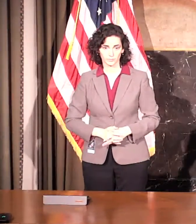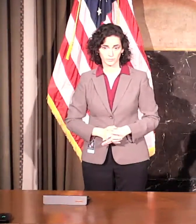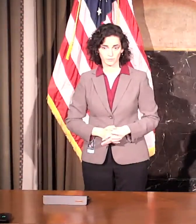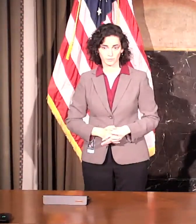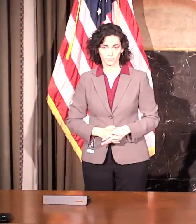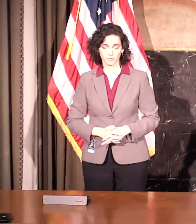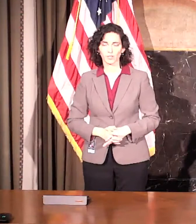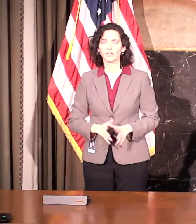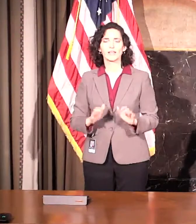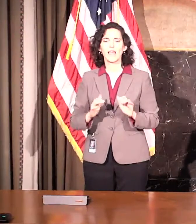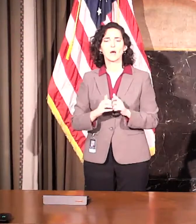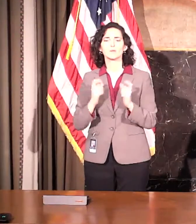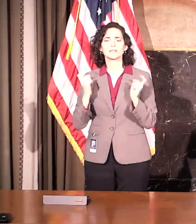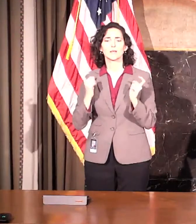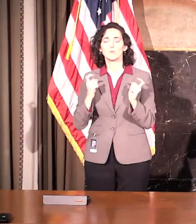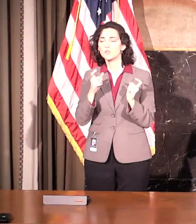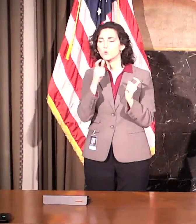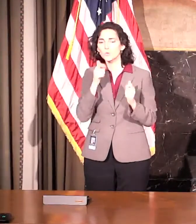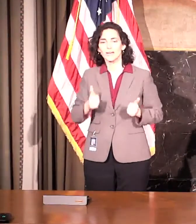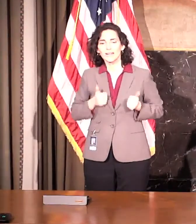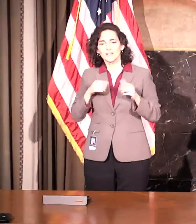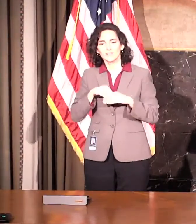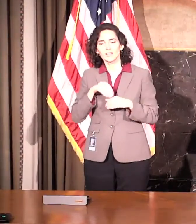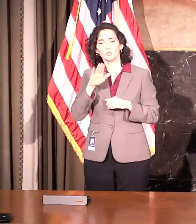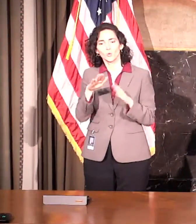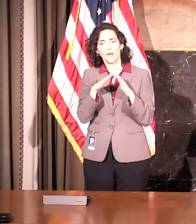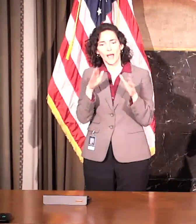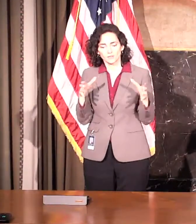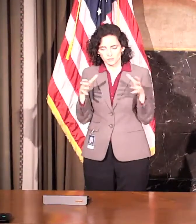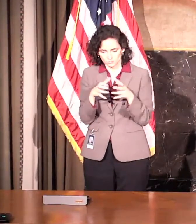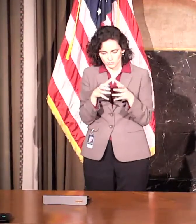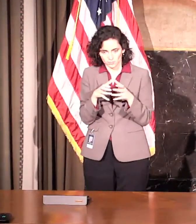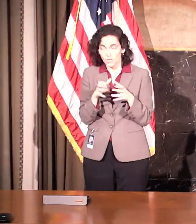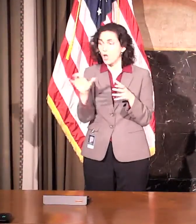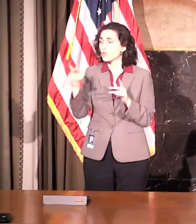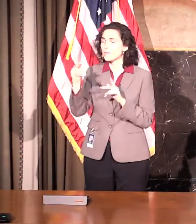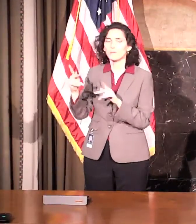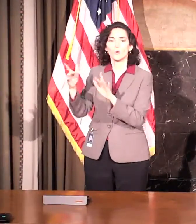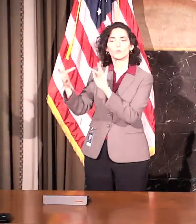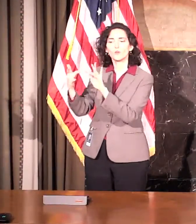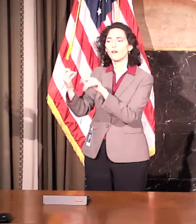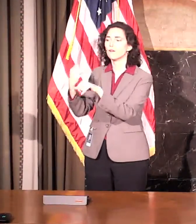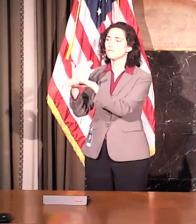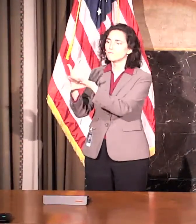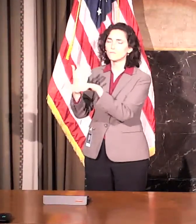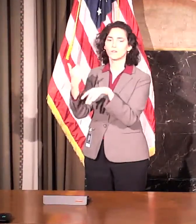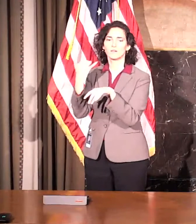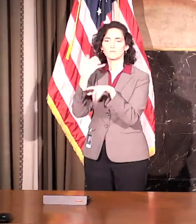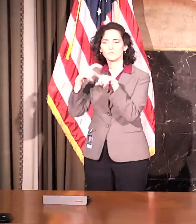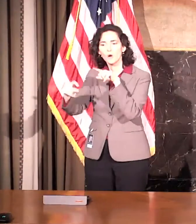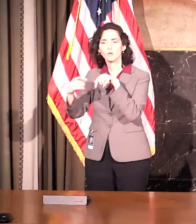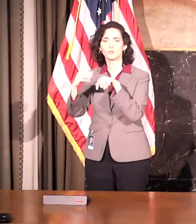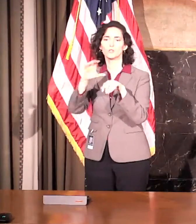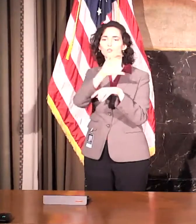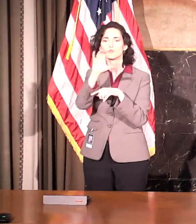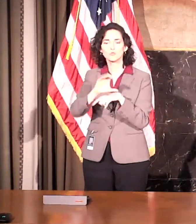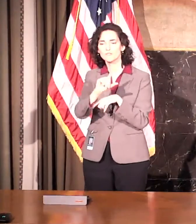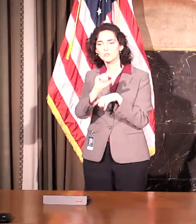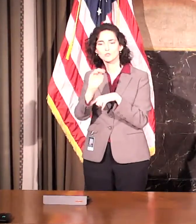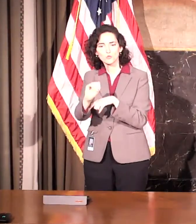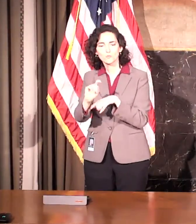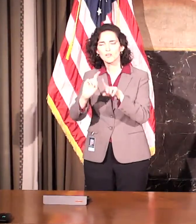Celebrate with the members of your immediate household. Stay connected with others by phone, by Zoom. However you can do